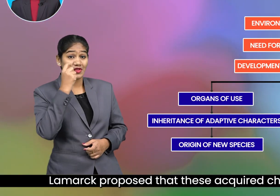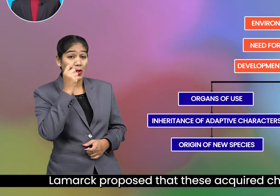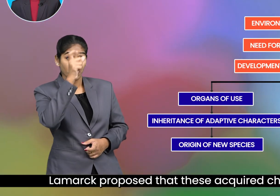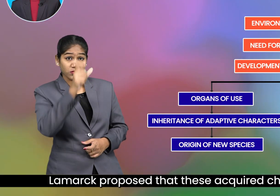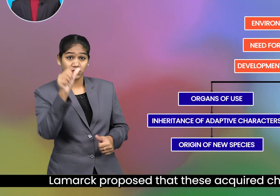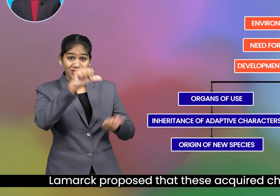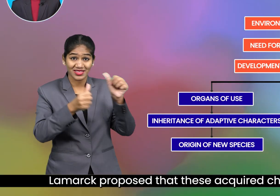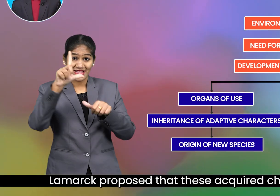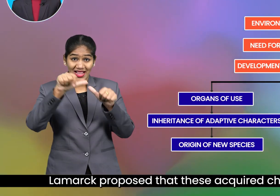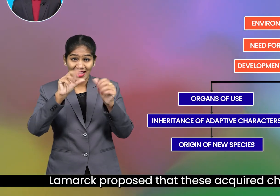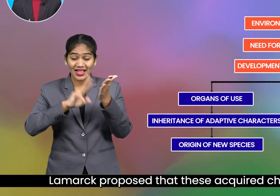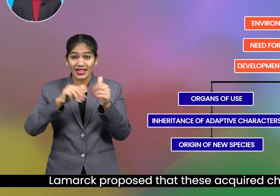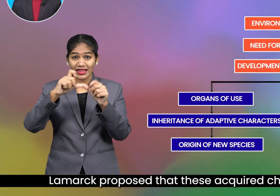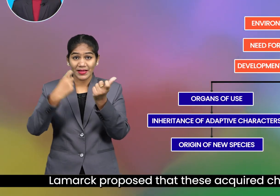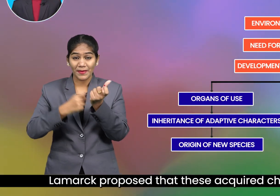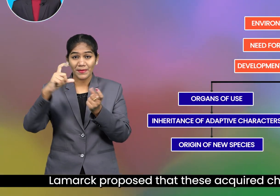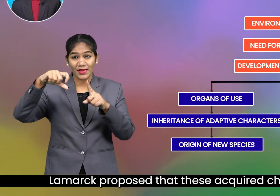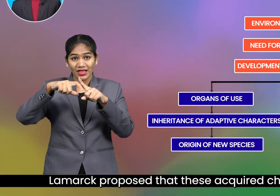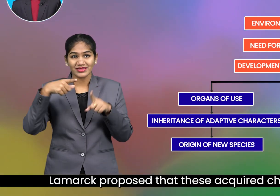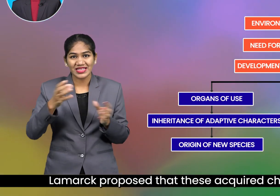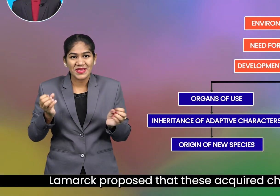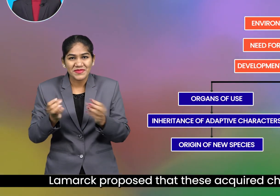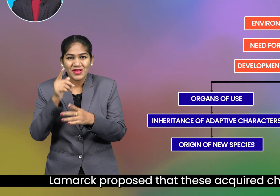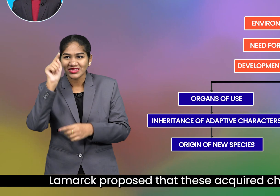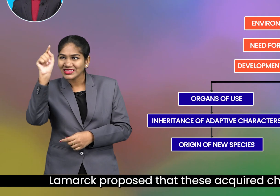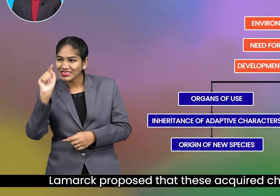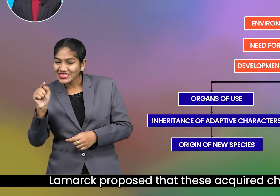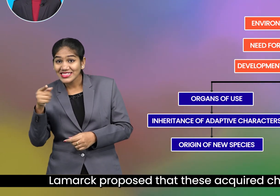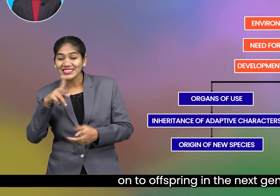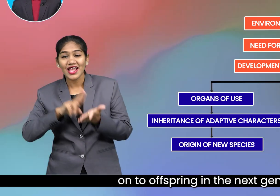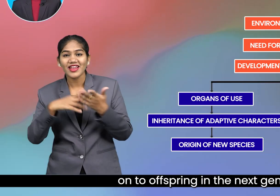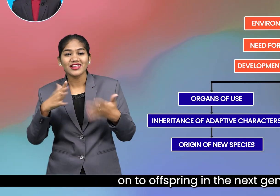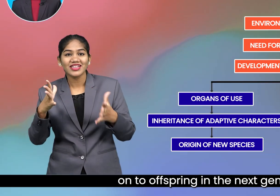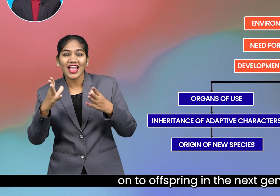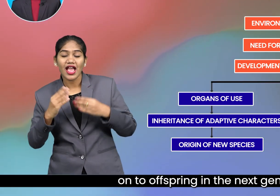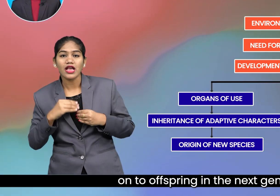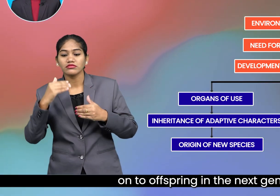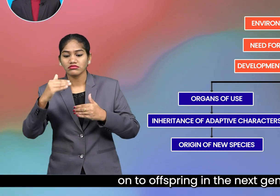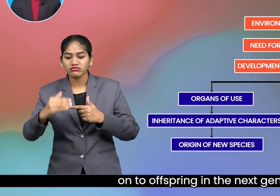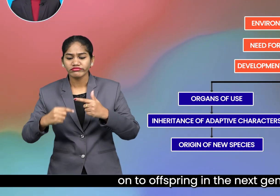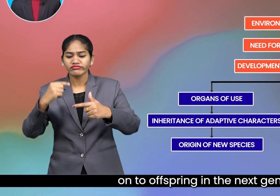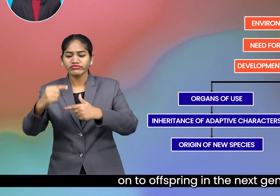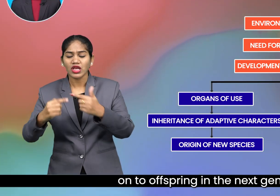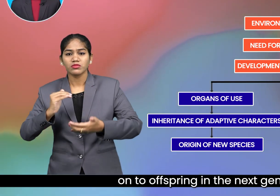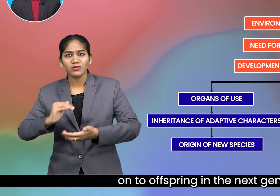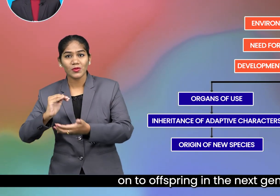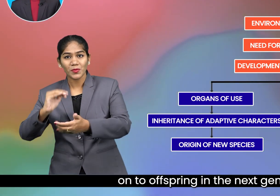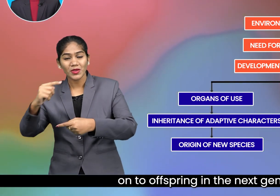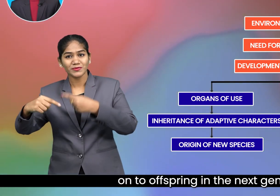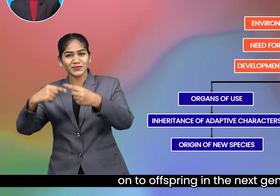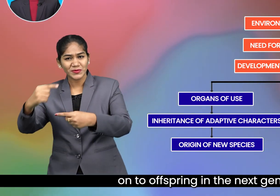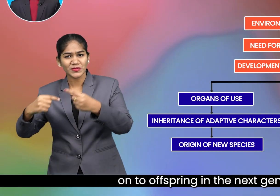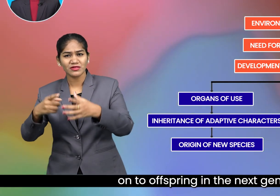Lamarck proposed that these acquired characters are passed on to offspring in the